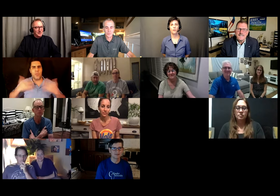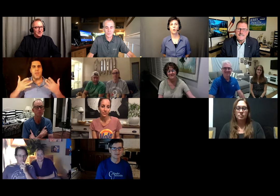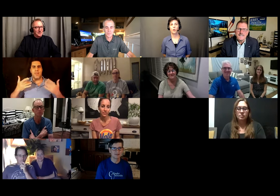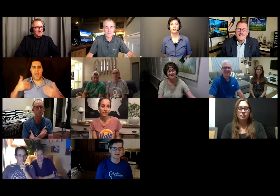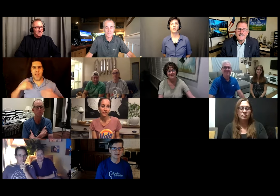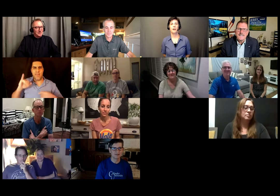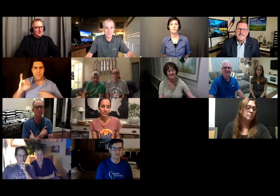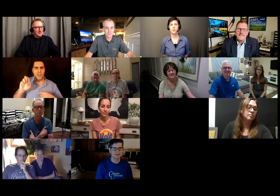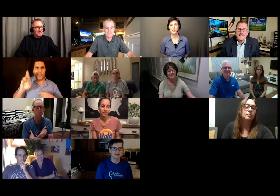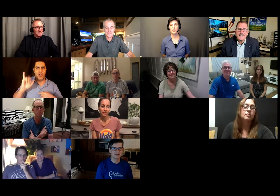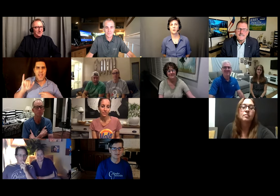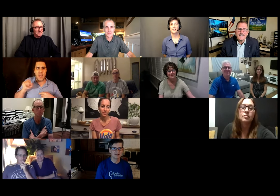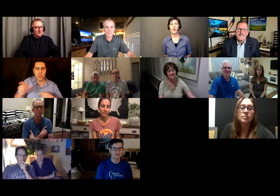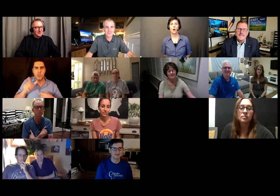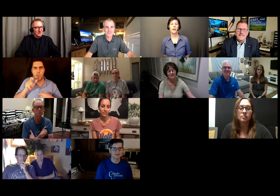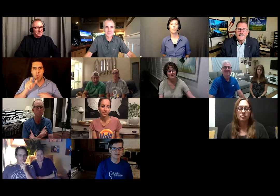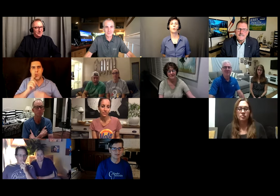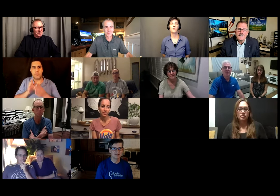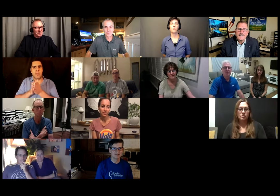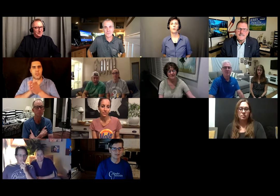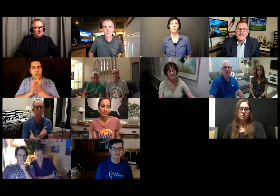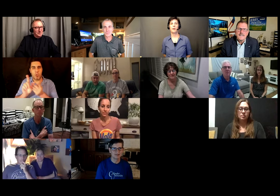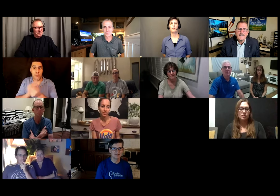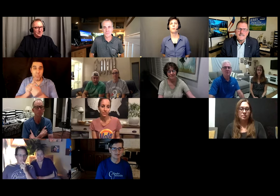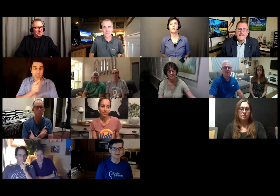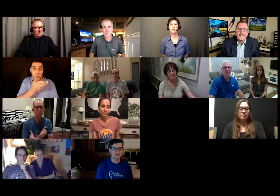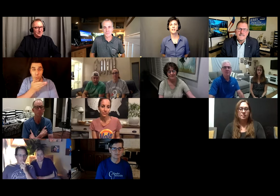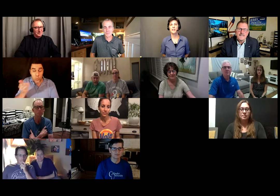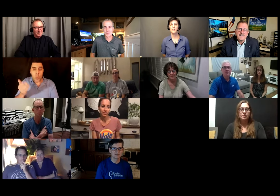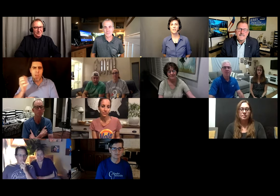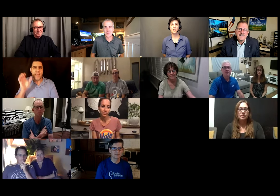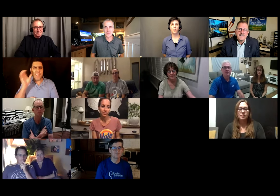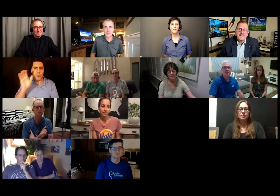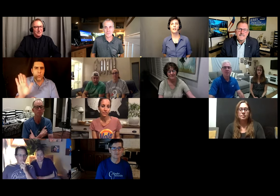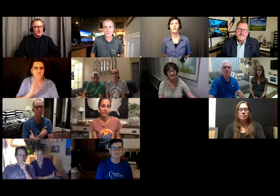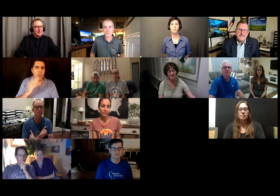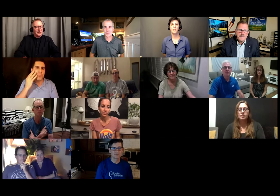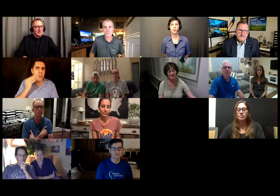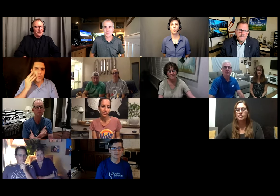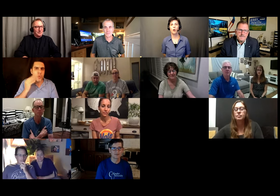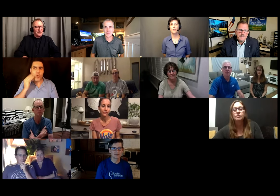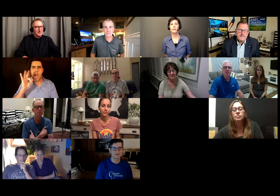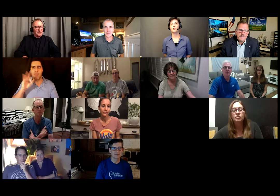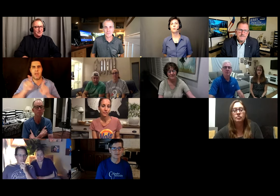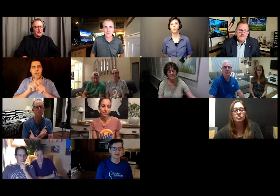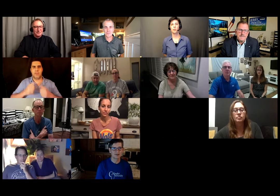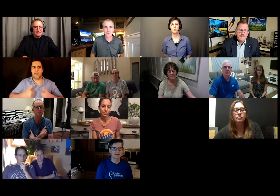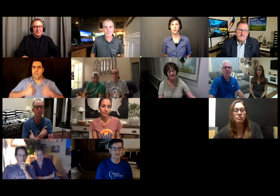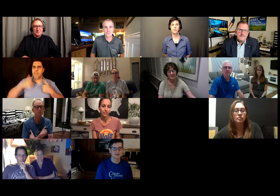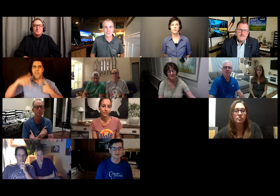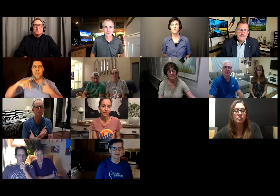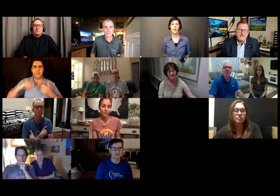on in the world and a lot of distractions right now. I am really thrilled that we have the opportunity to meet Jerry and that he can meet you all and hear some of